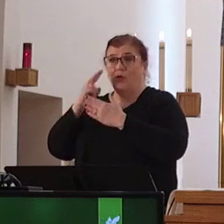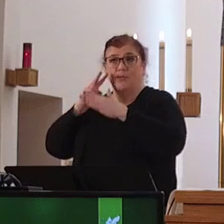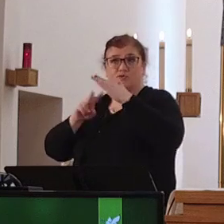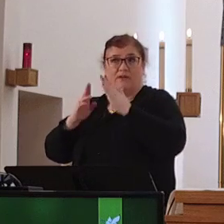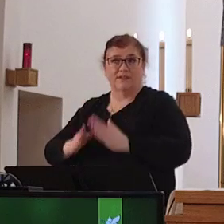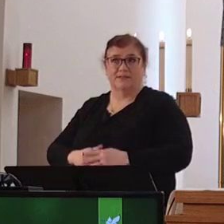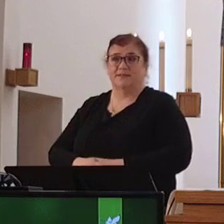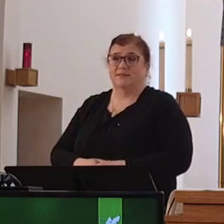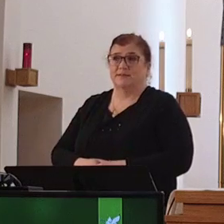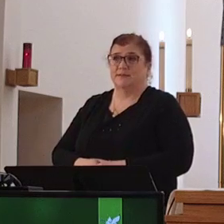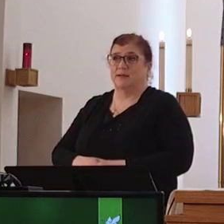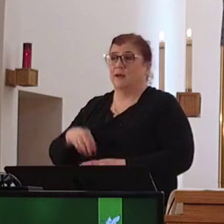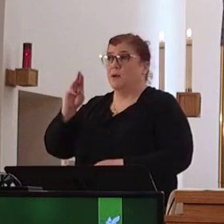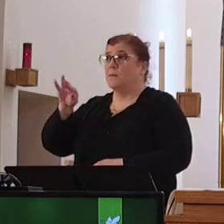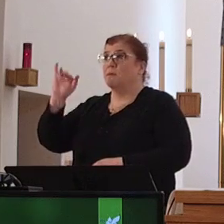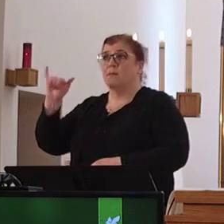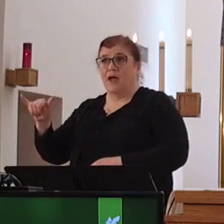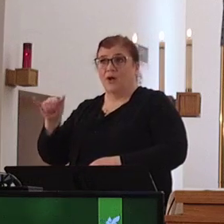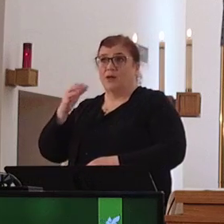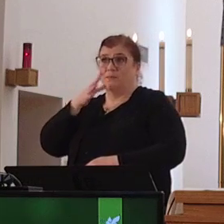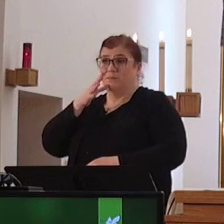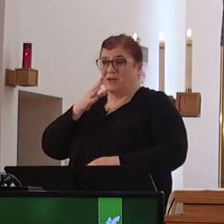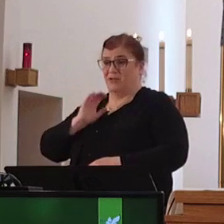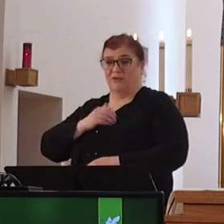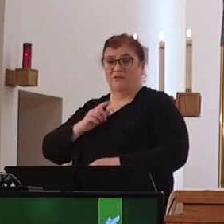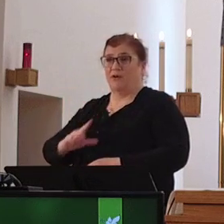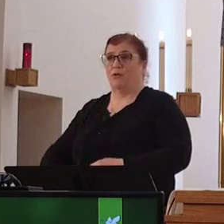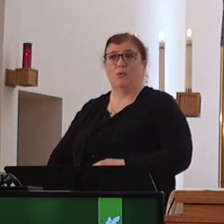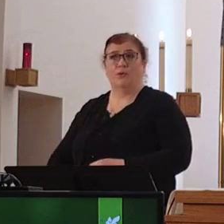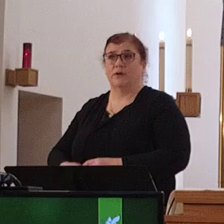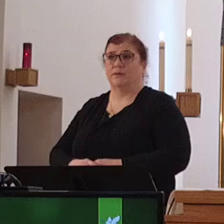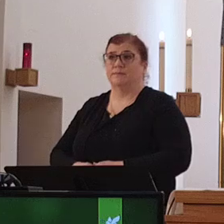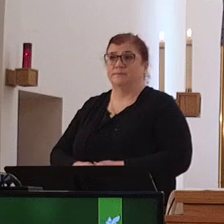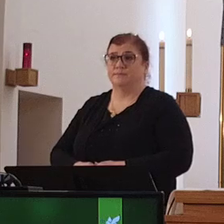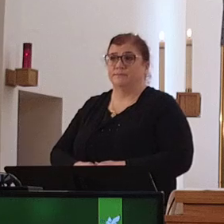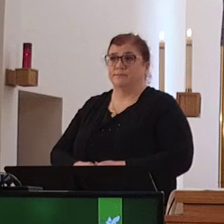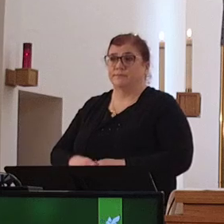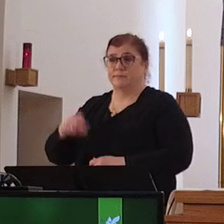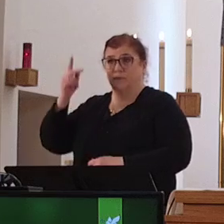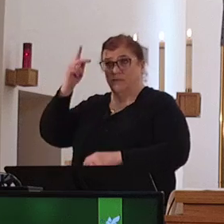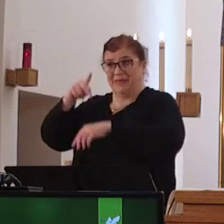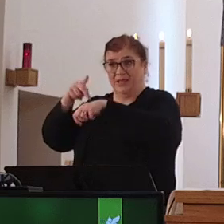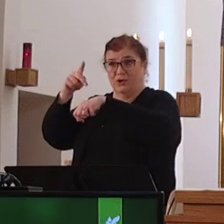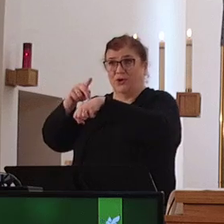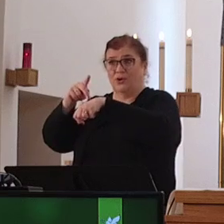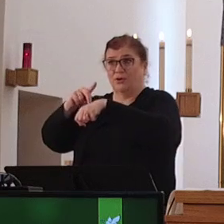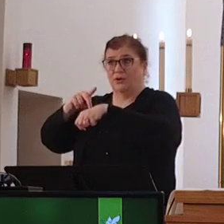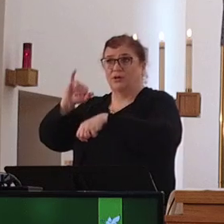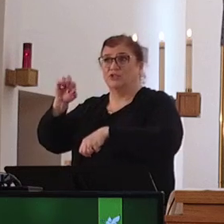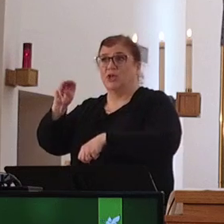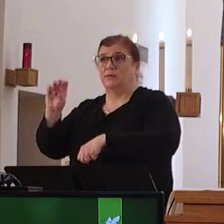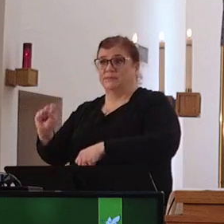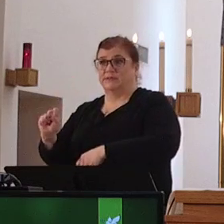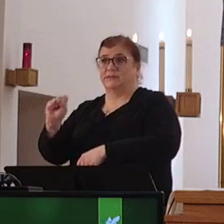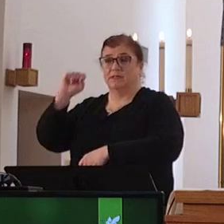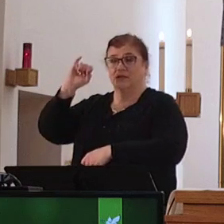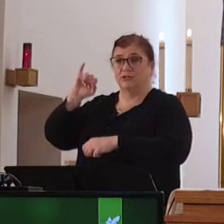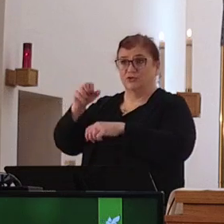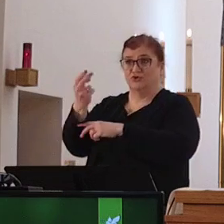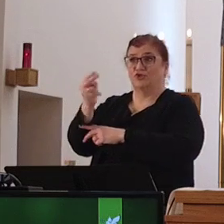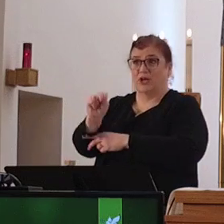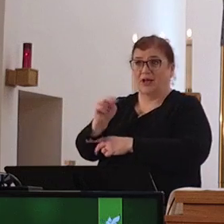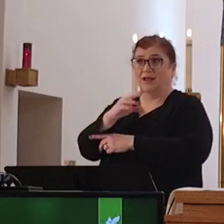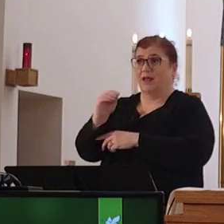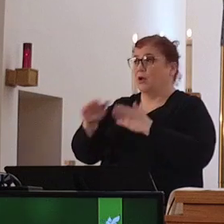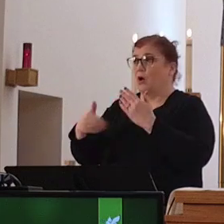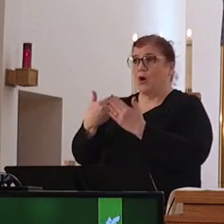prophets, Mary, mother of our Lord, Peter, James, John,